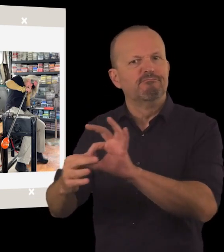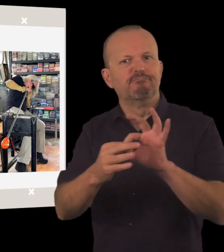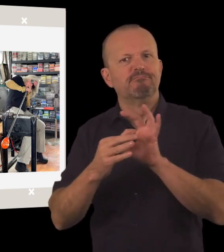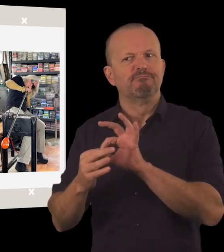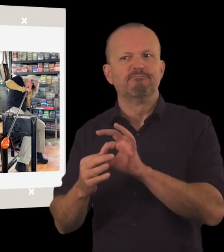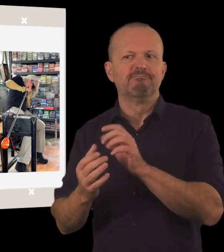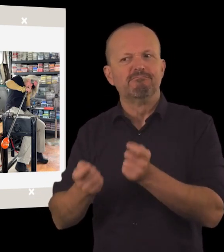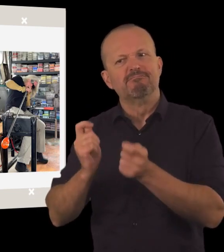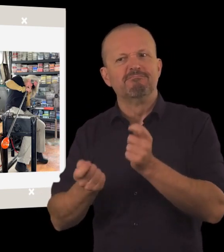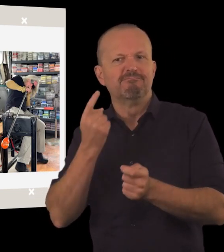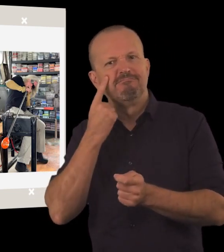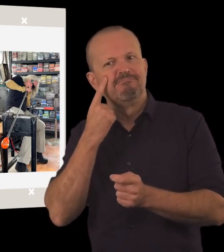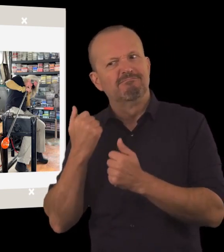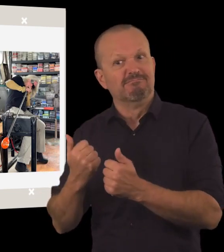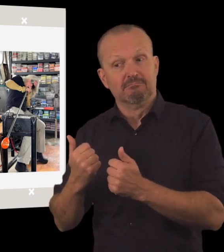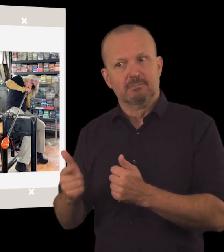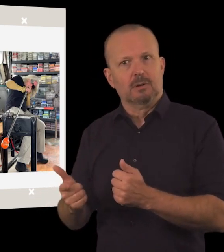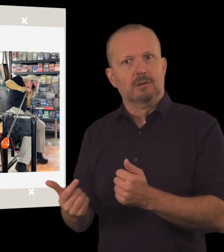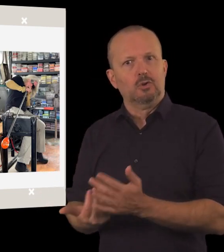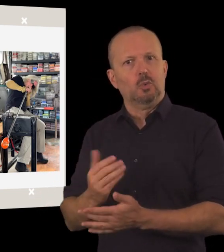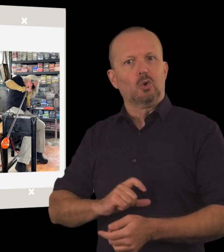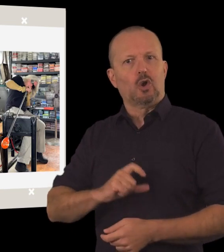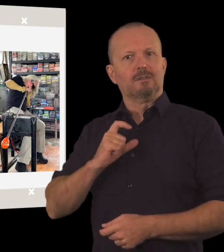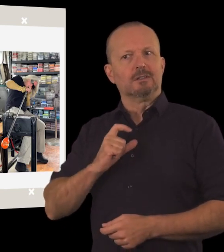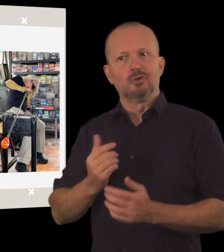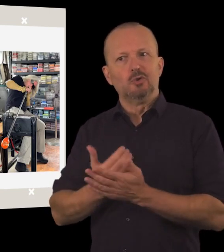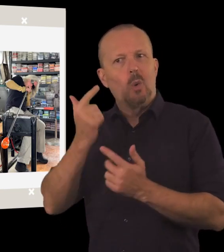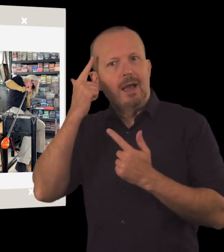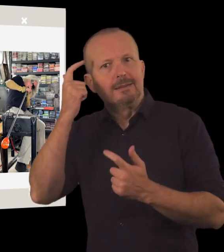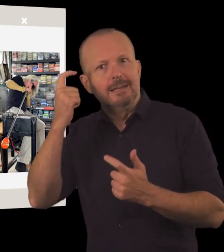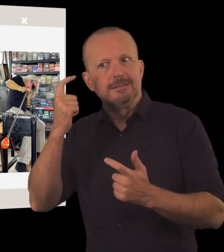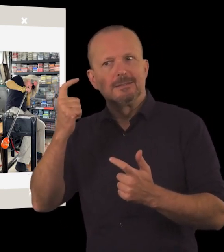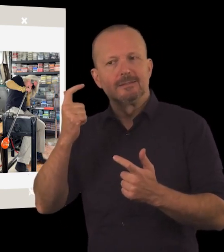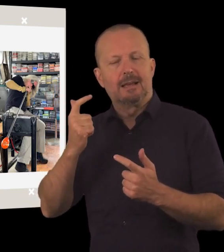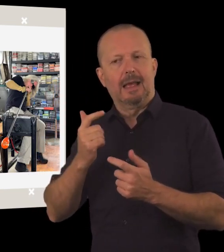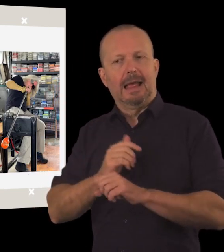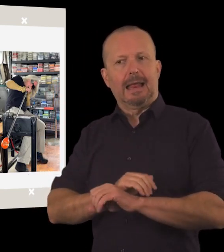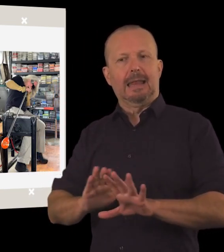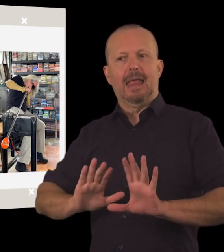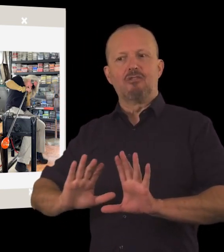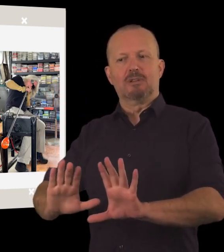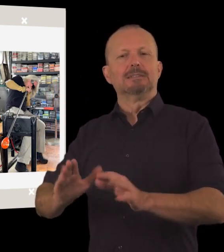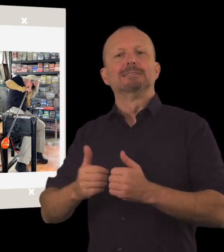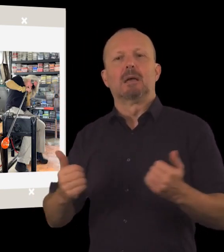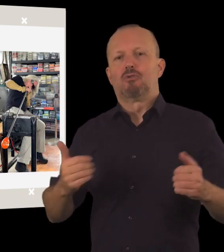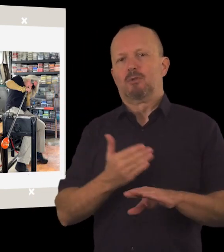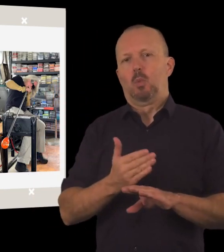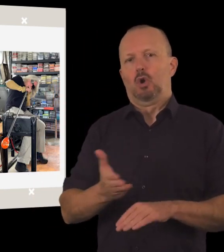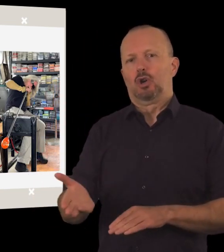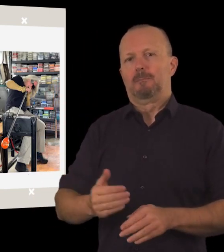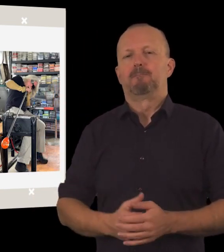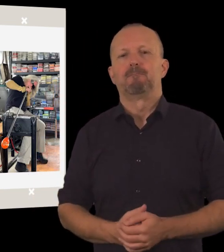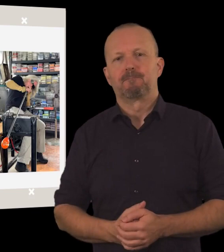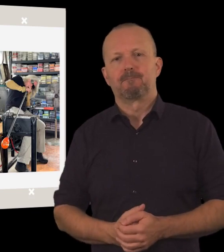team refreshed, with new experiences to share, a new vibrant energy, and some of these things are going to stay in her